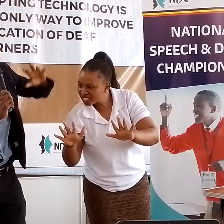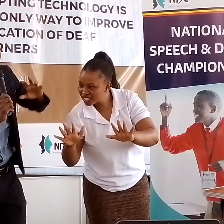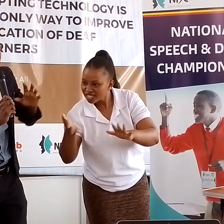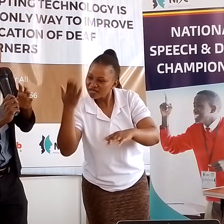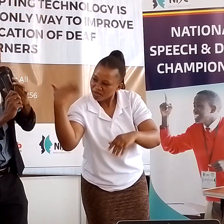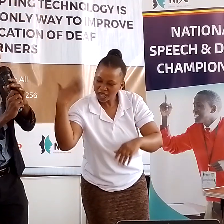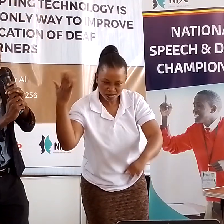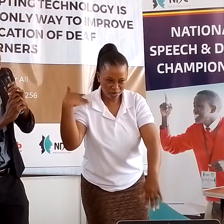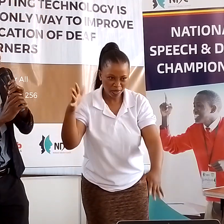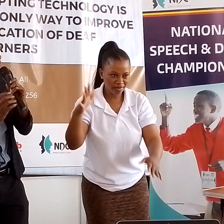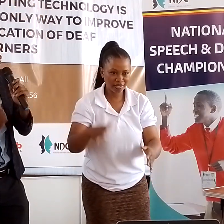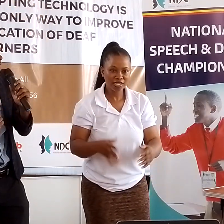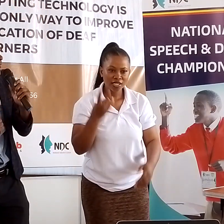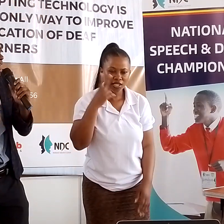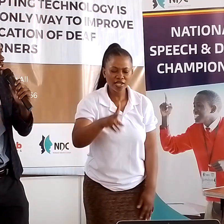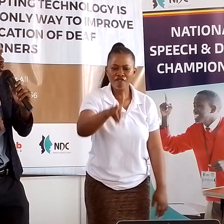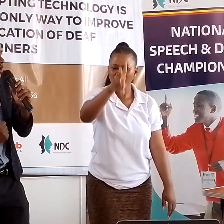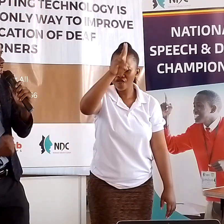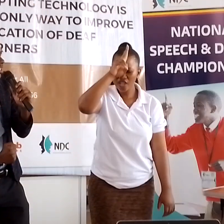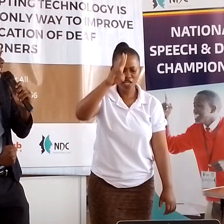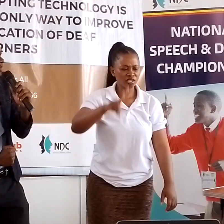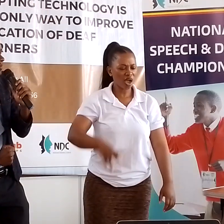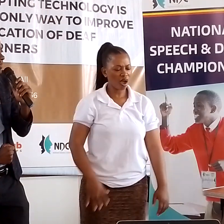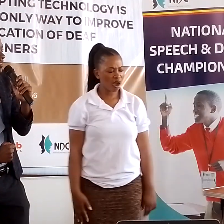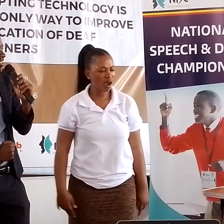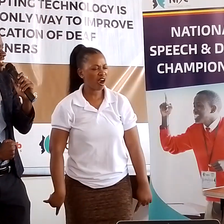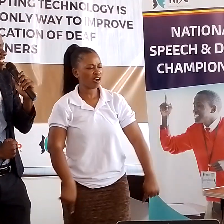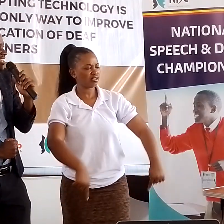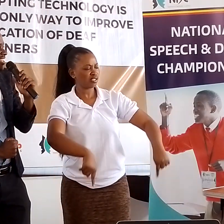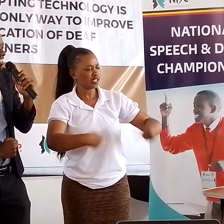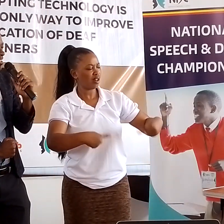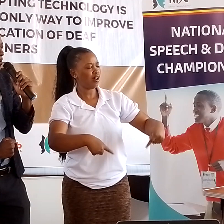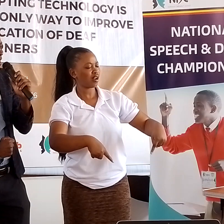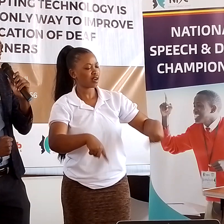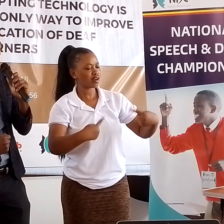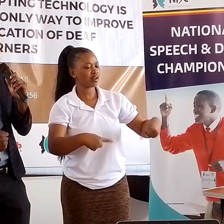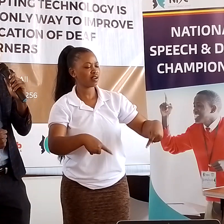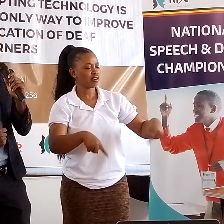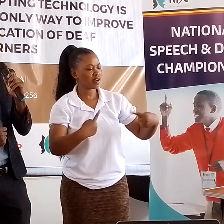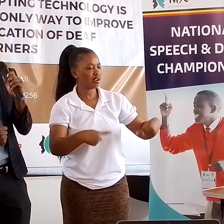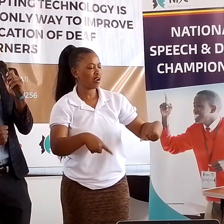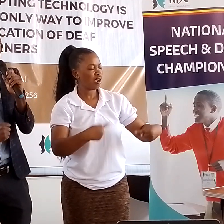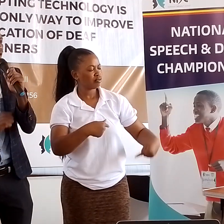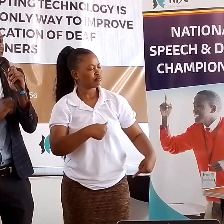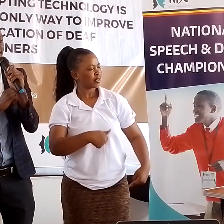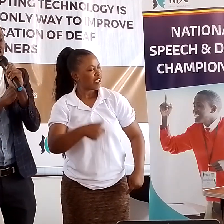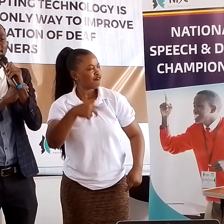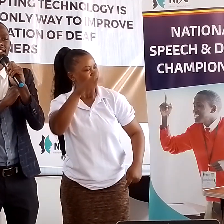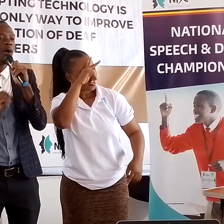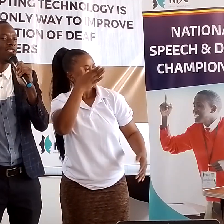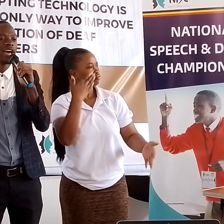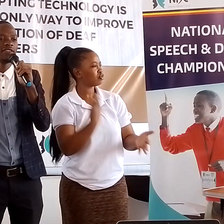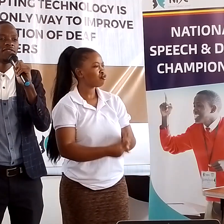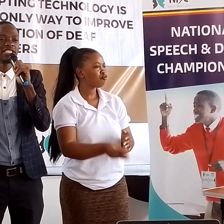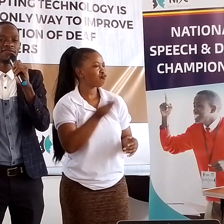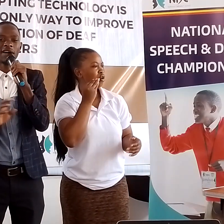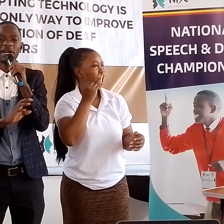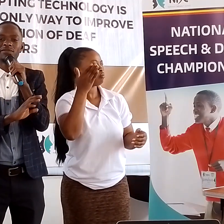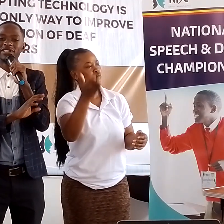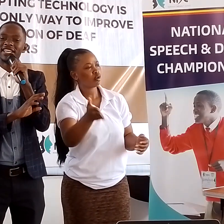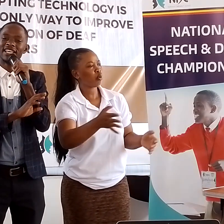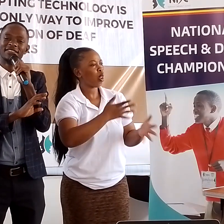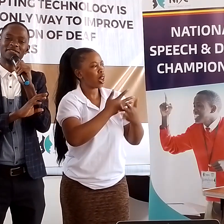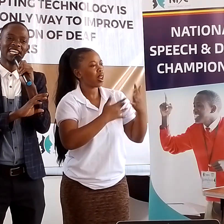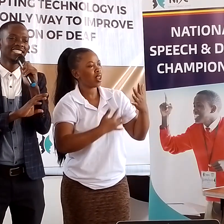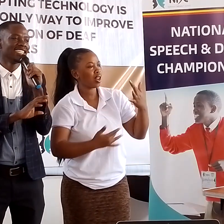So you would see a villager typically arguing. Okay? But town life is far